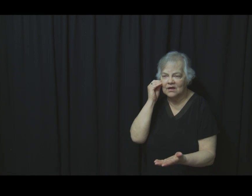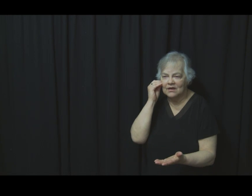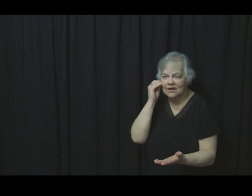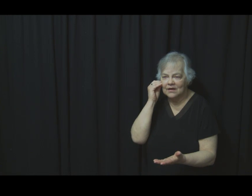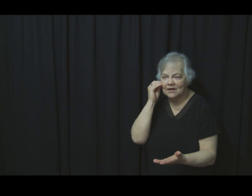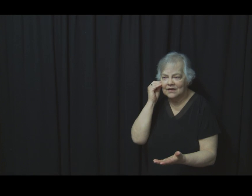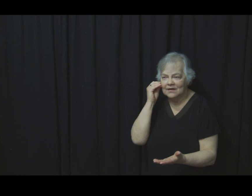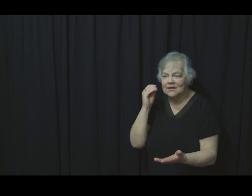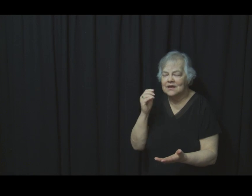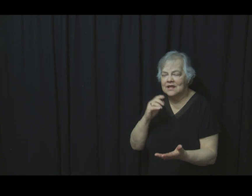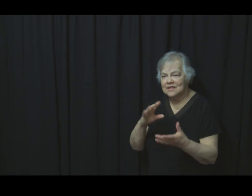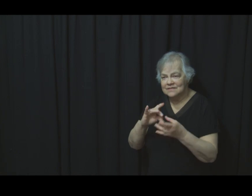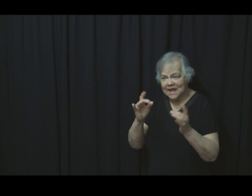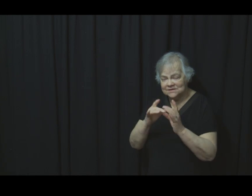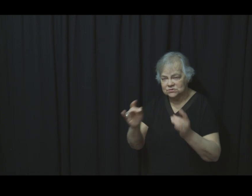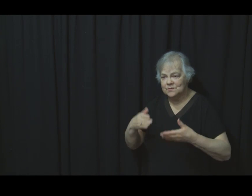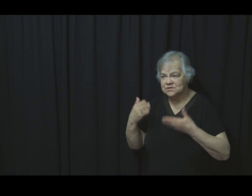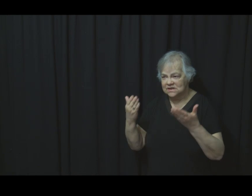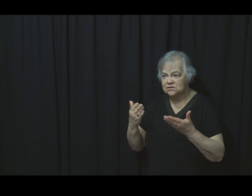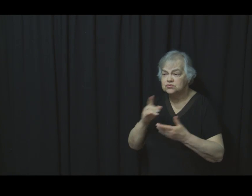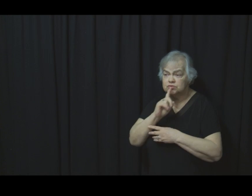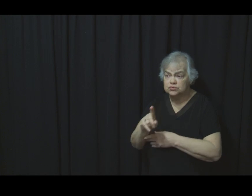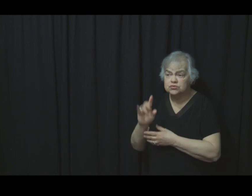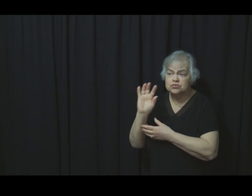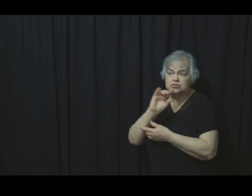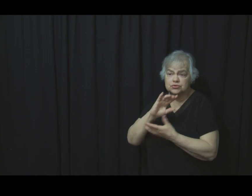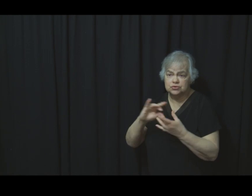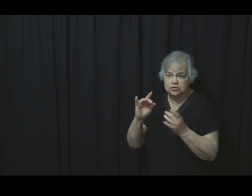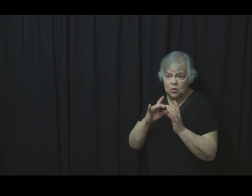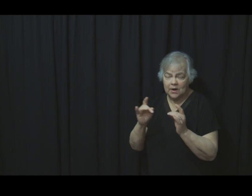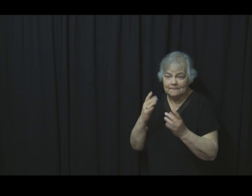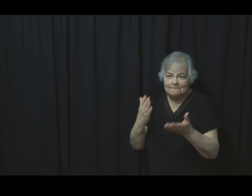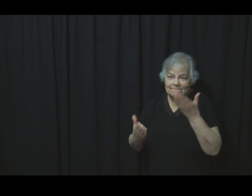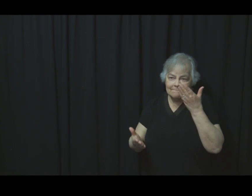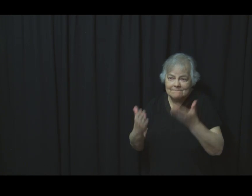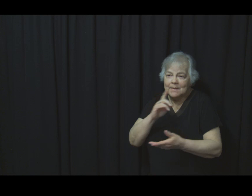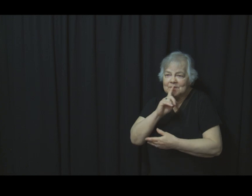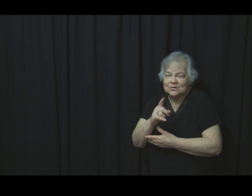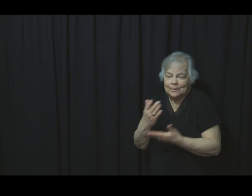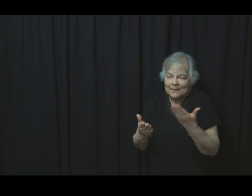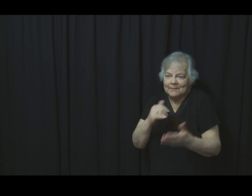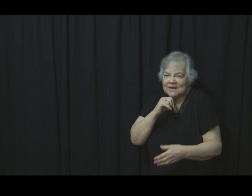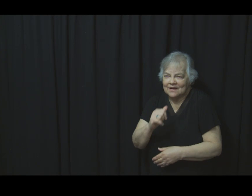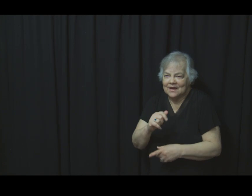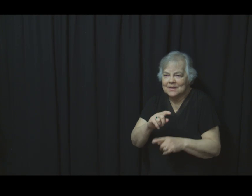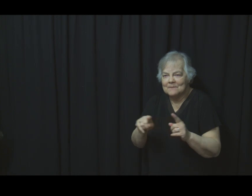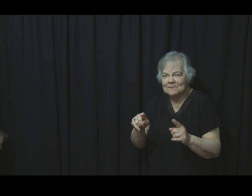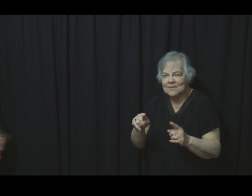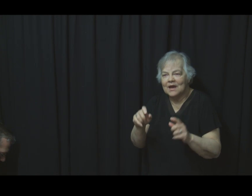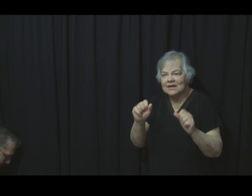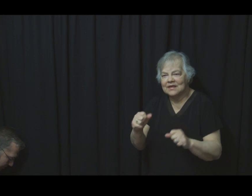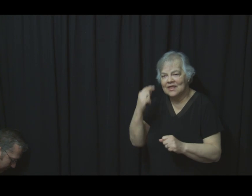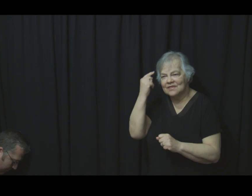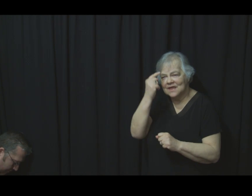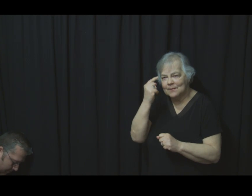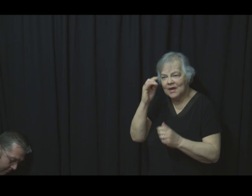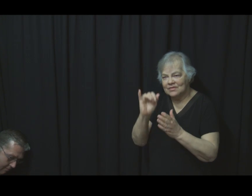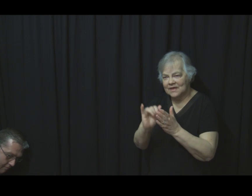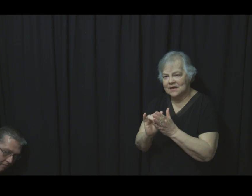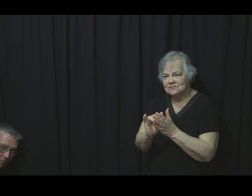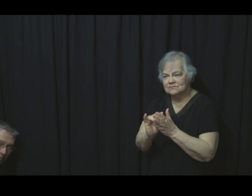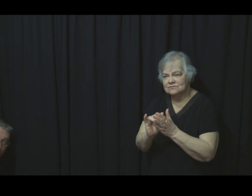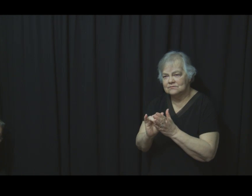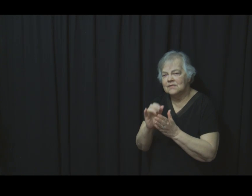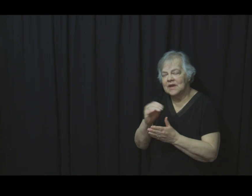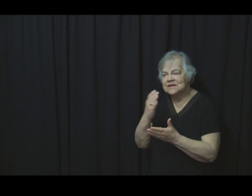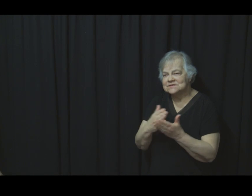that story was presented to me as a true story. It may or may not be, but it gives you something to think about, and it's certainly